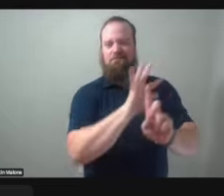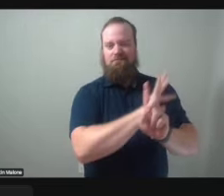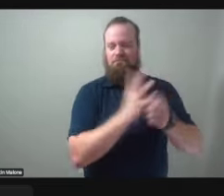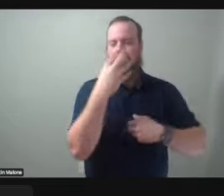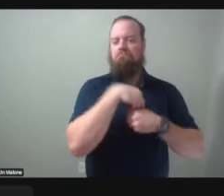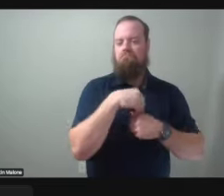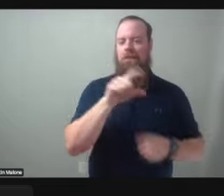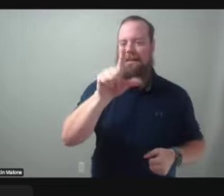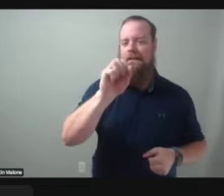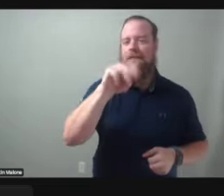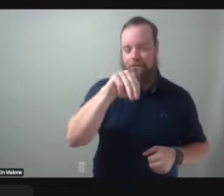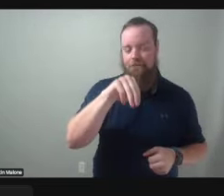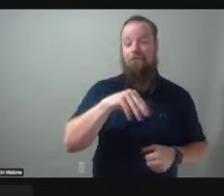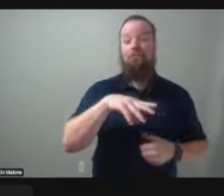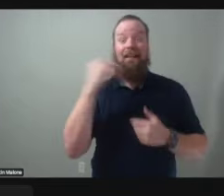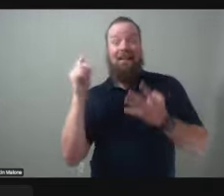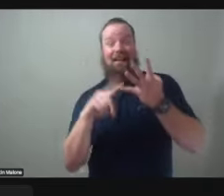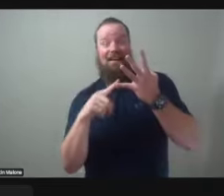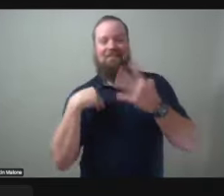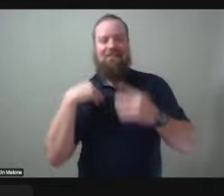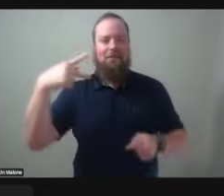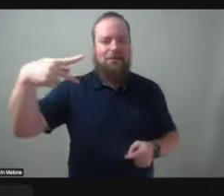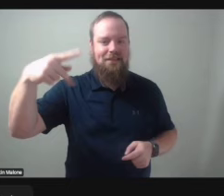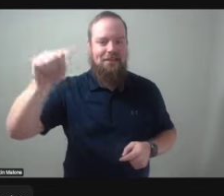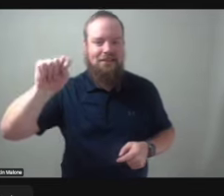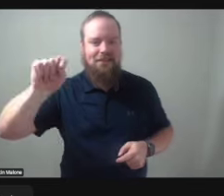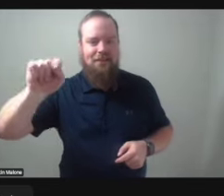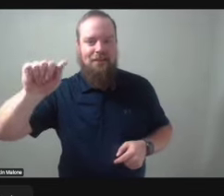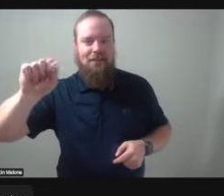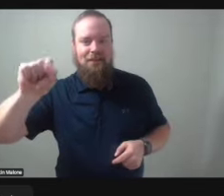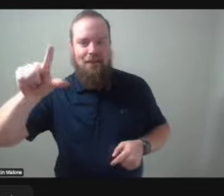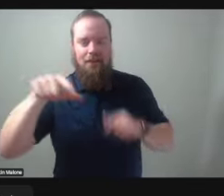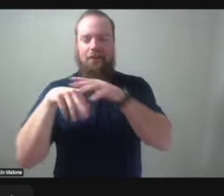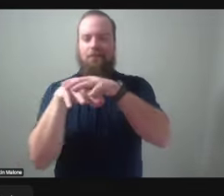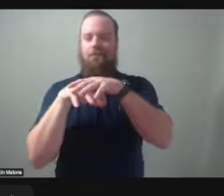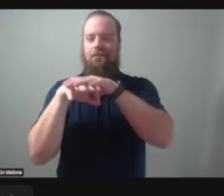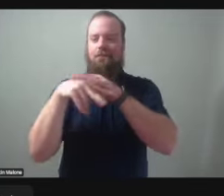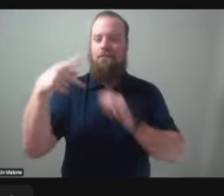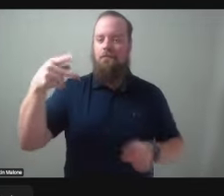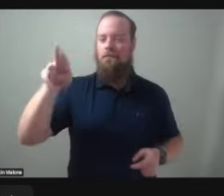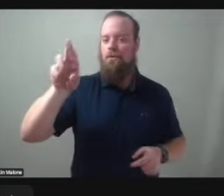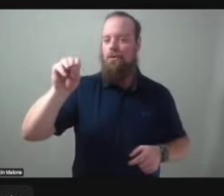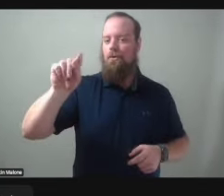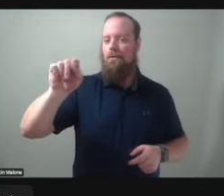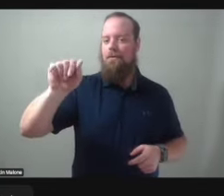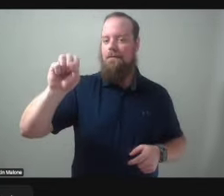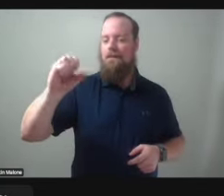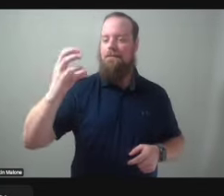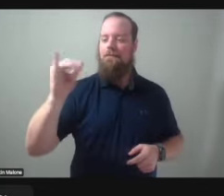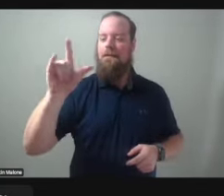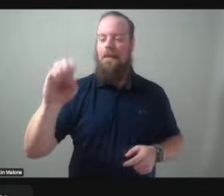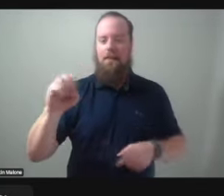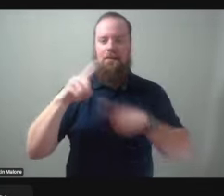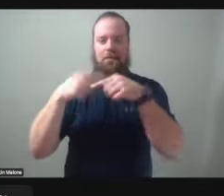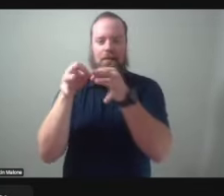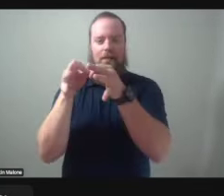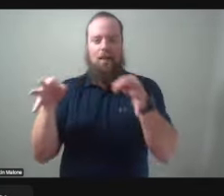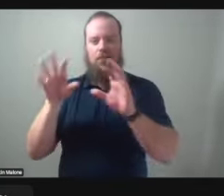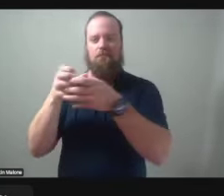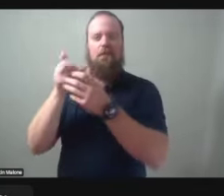as opposed to just white mainstream ASL. There's different sign languages that are used.